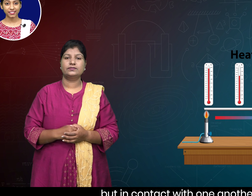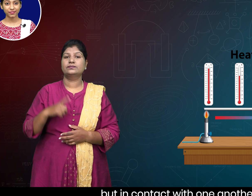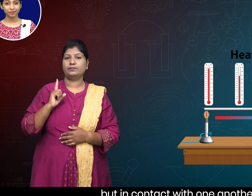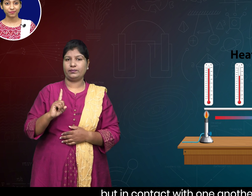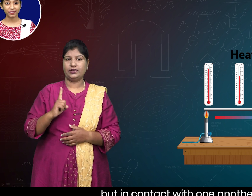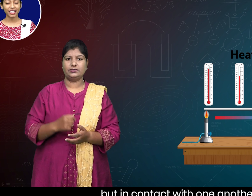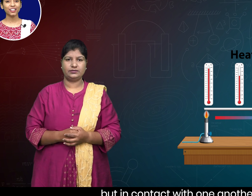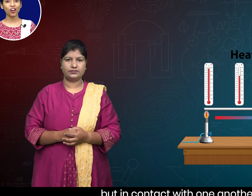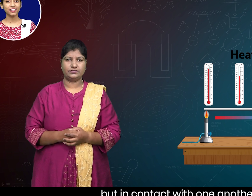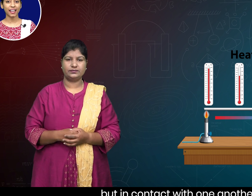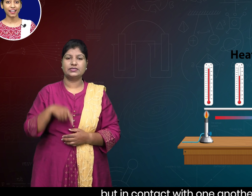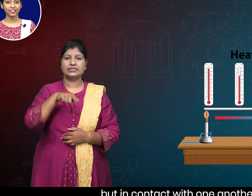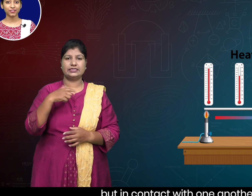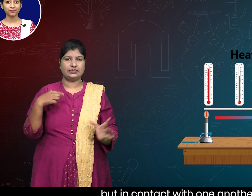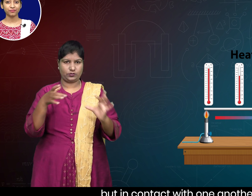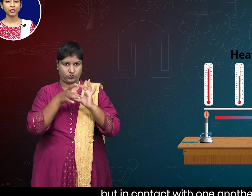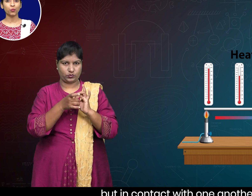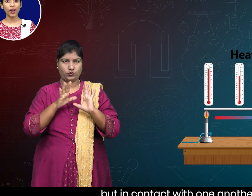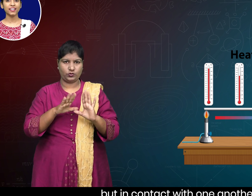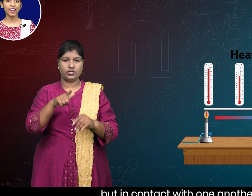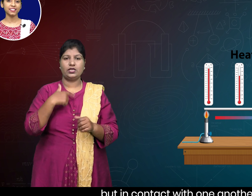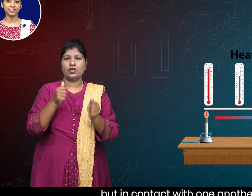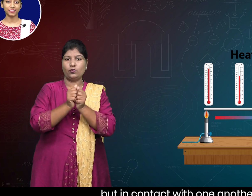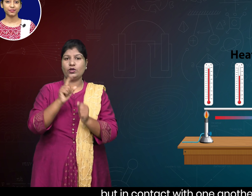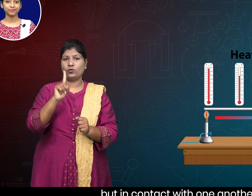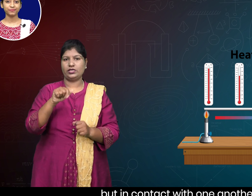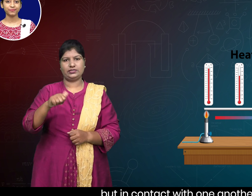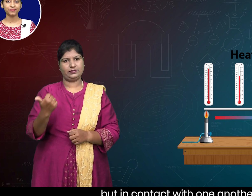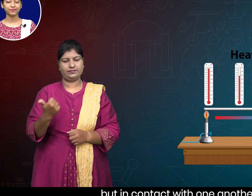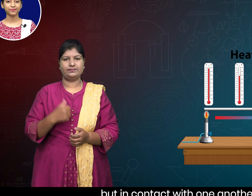but in contact with one another.